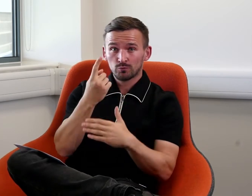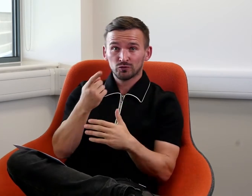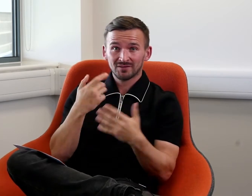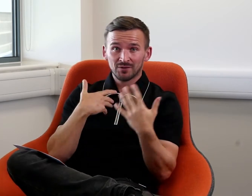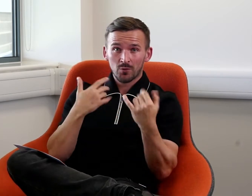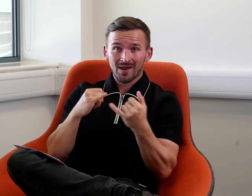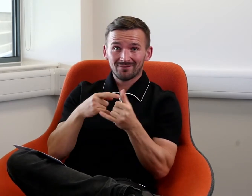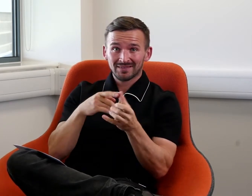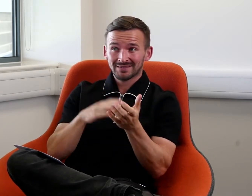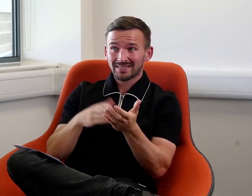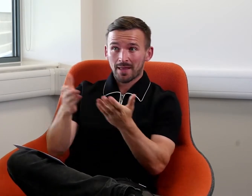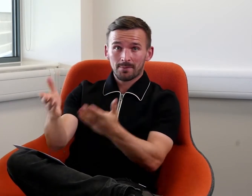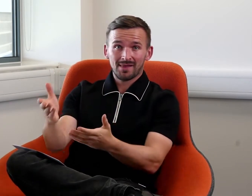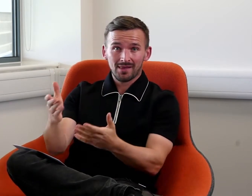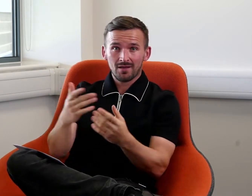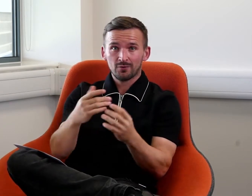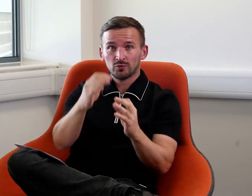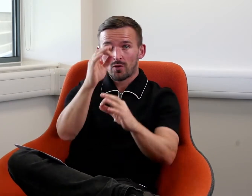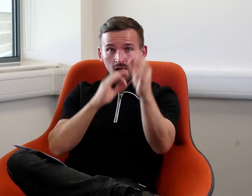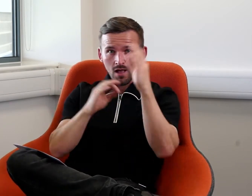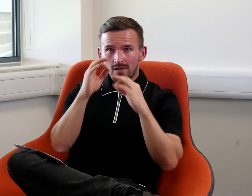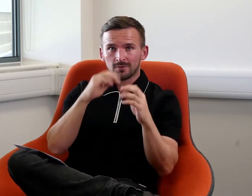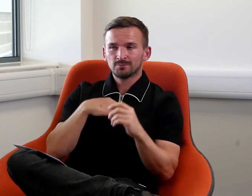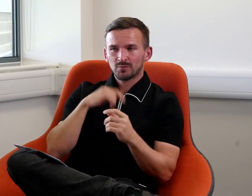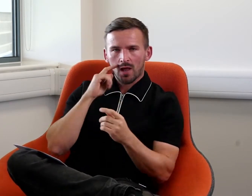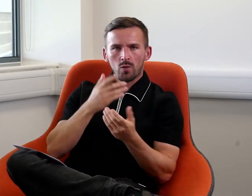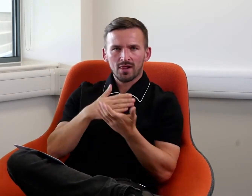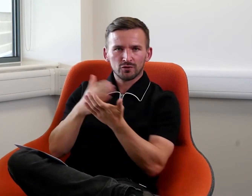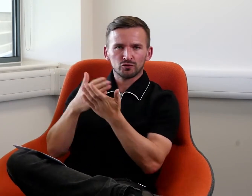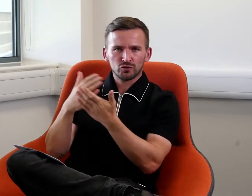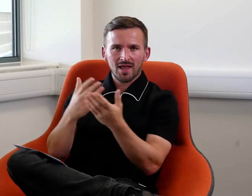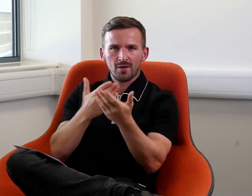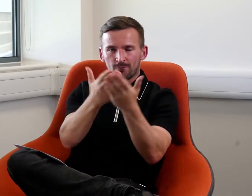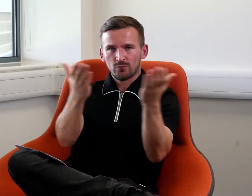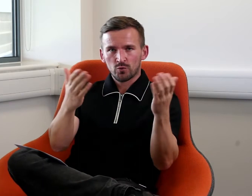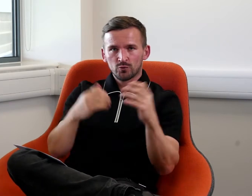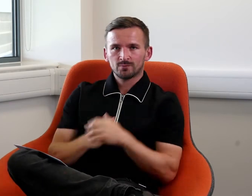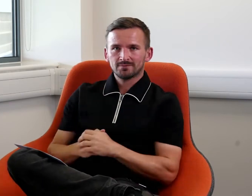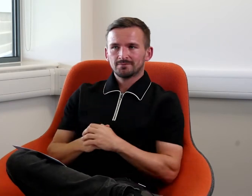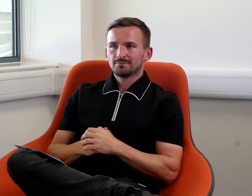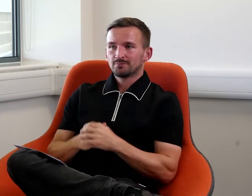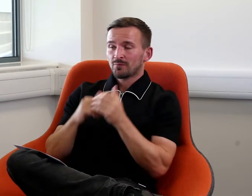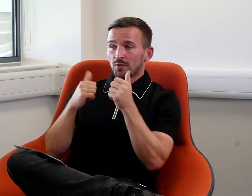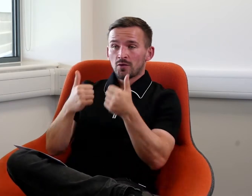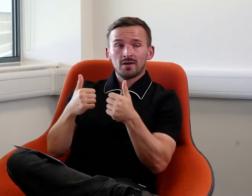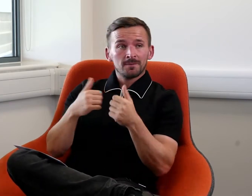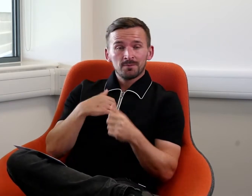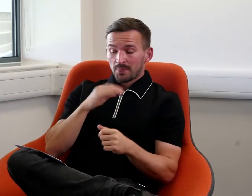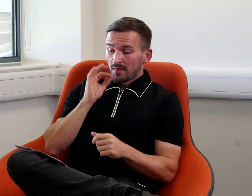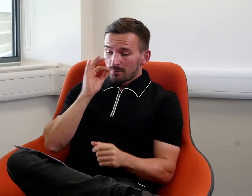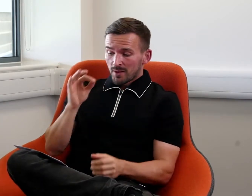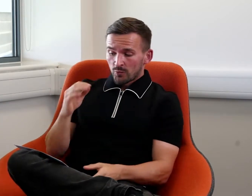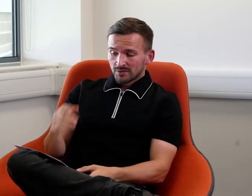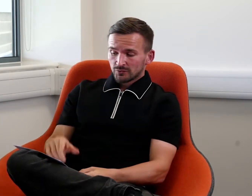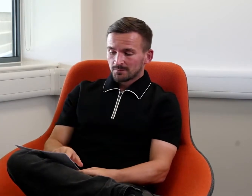what Sam's chatting about, please post them and ask away, because I can share them on your behalf.